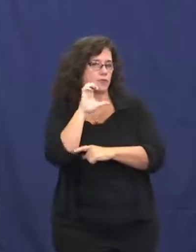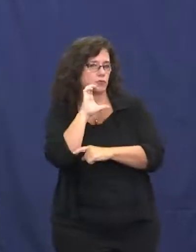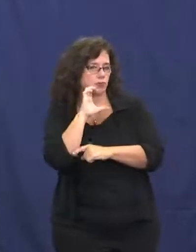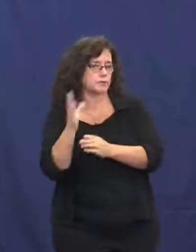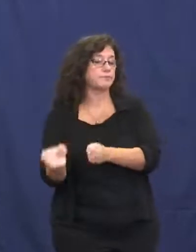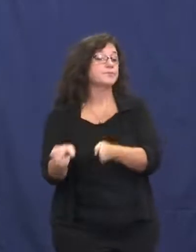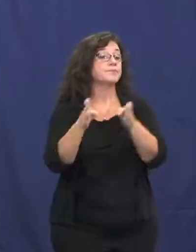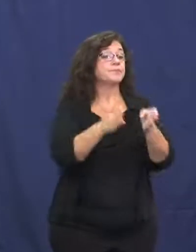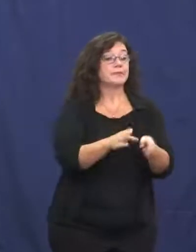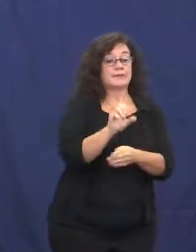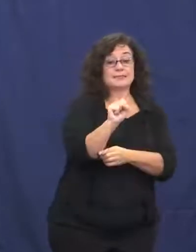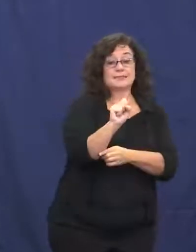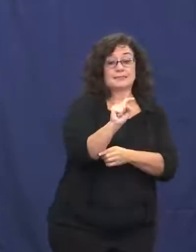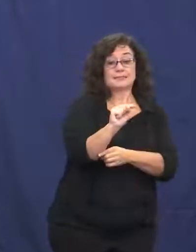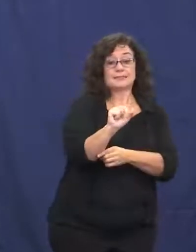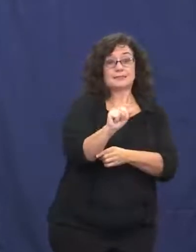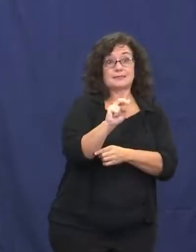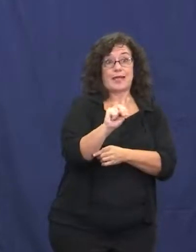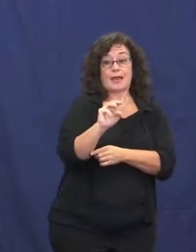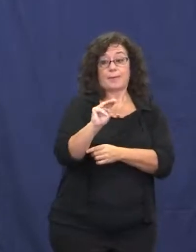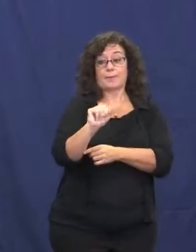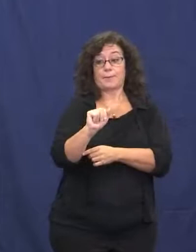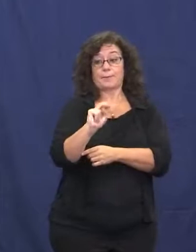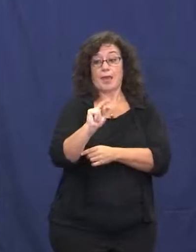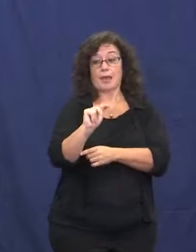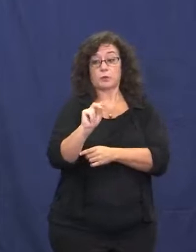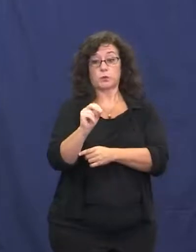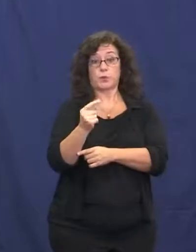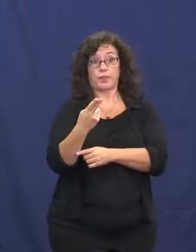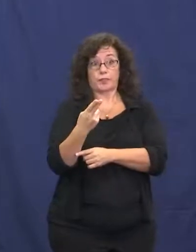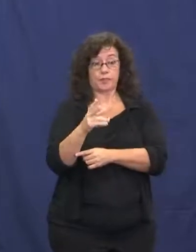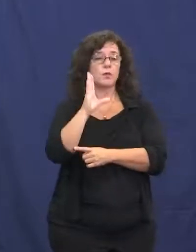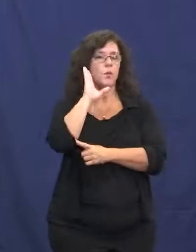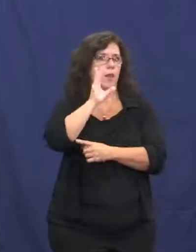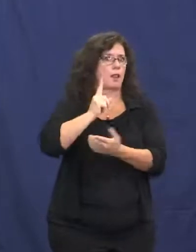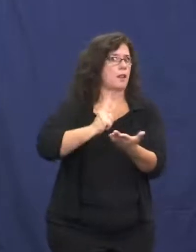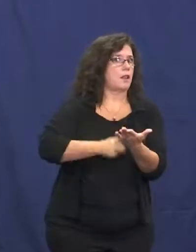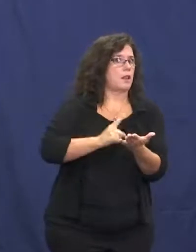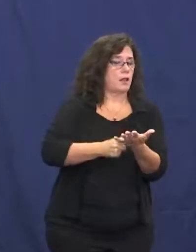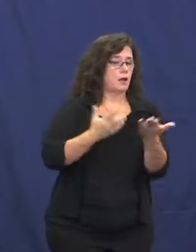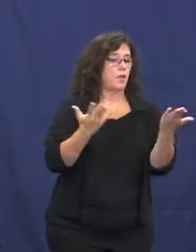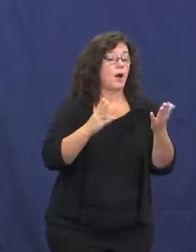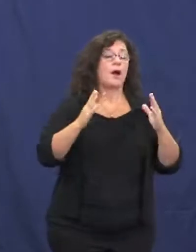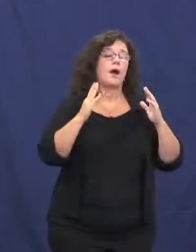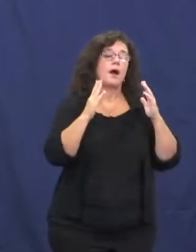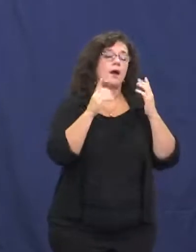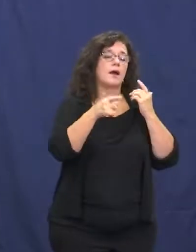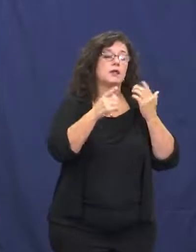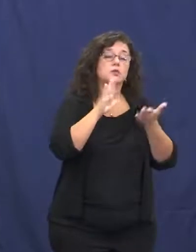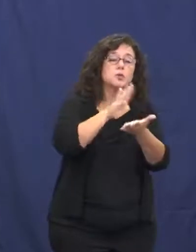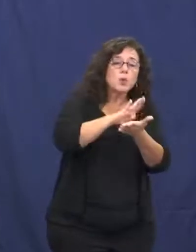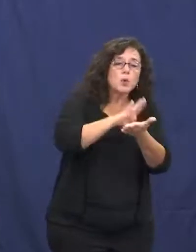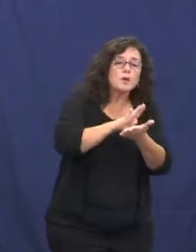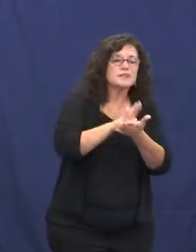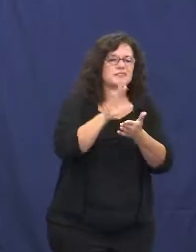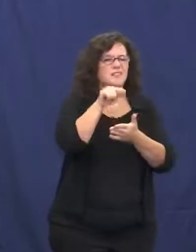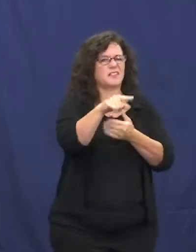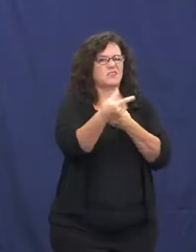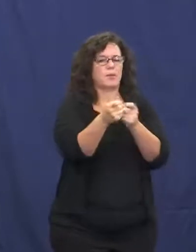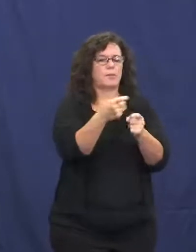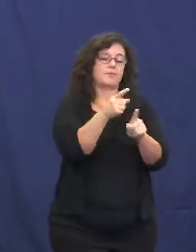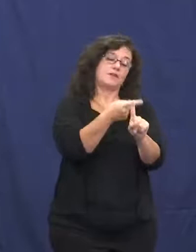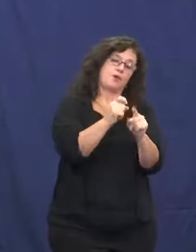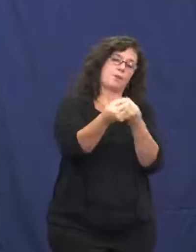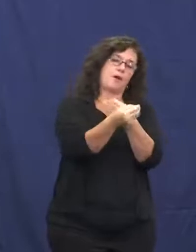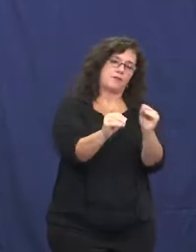of Education, will speak in regards to the status of our schools. And like all those parents out